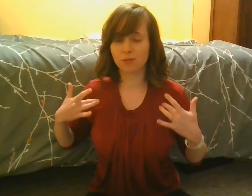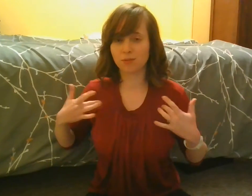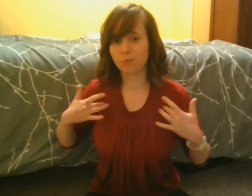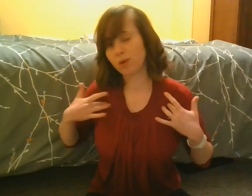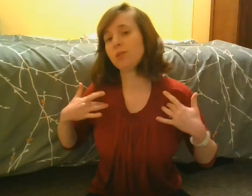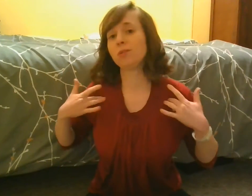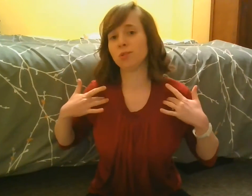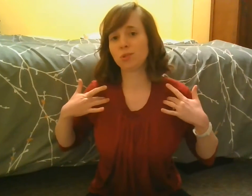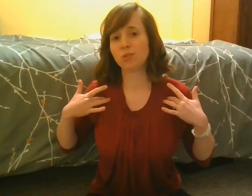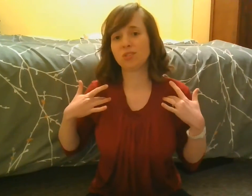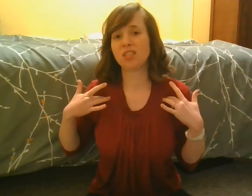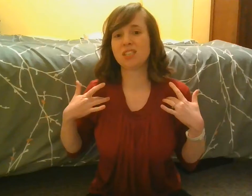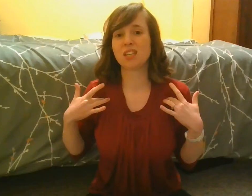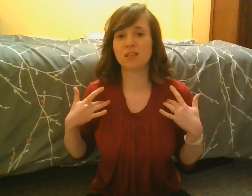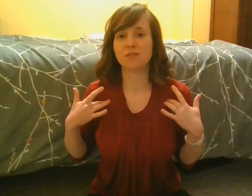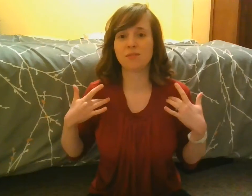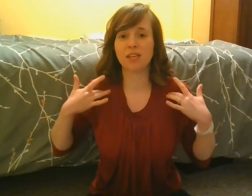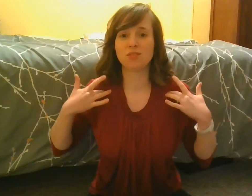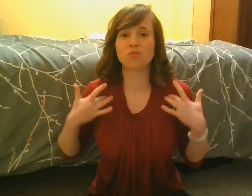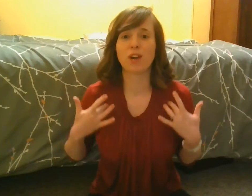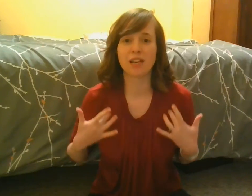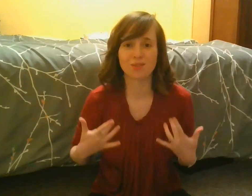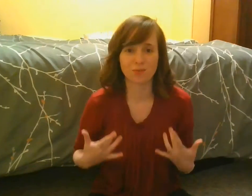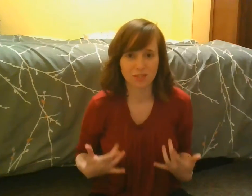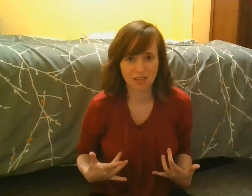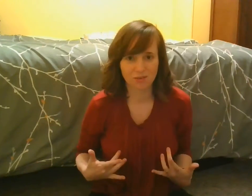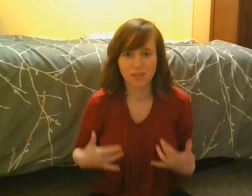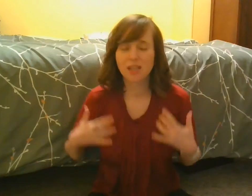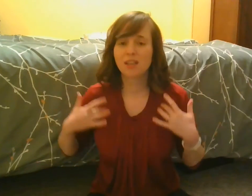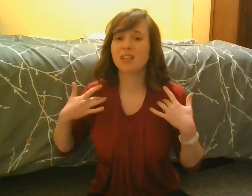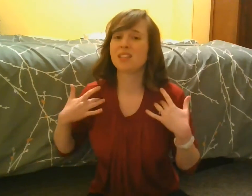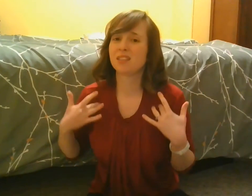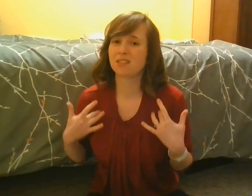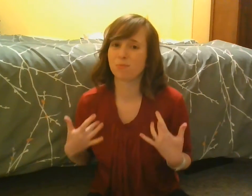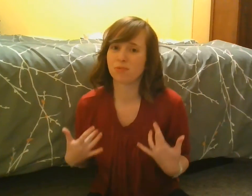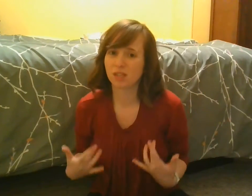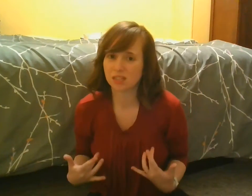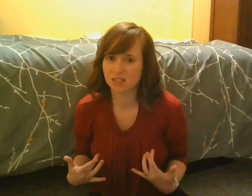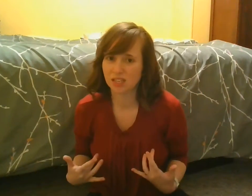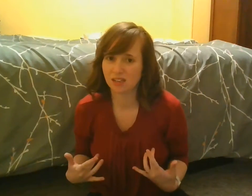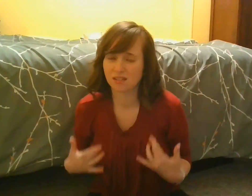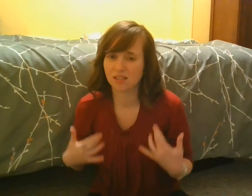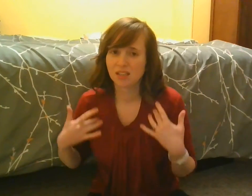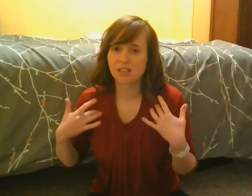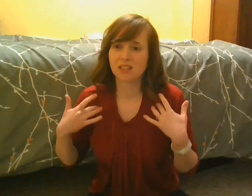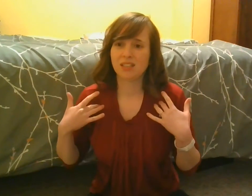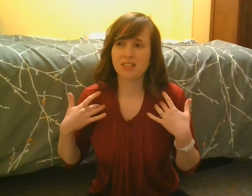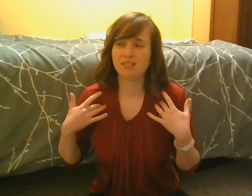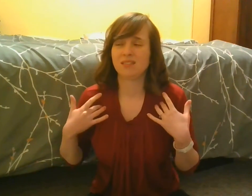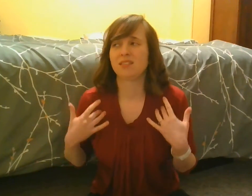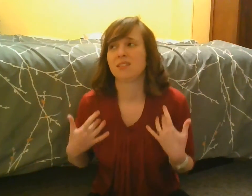are pointing towards your shoulders and just kind of like drag those down. Like this is depressing, like